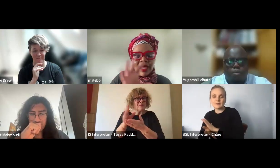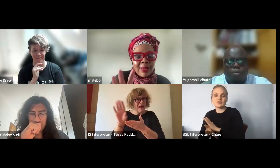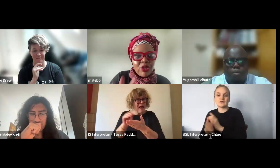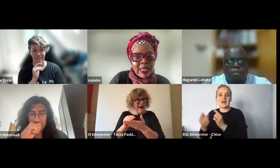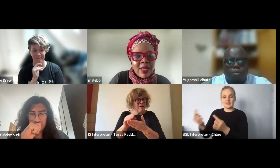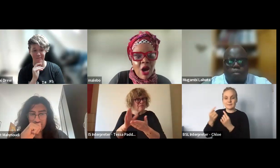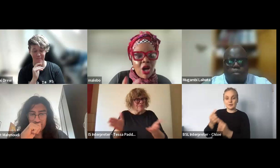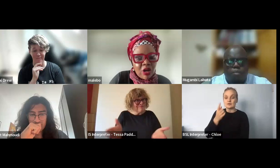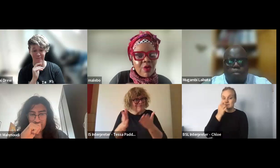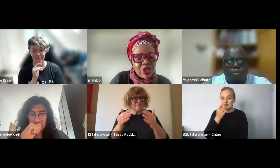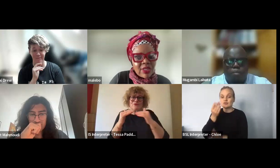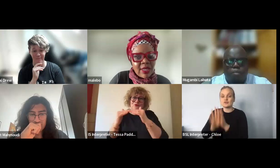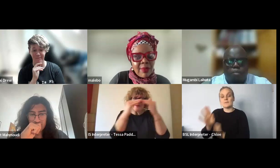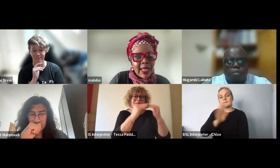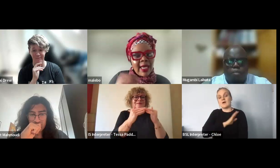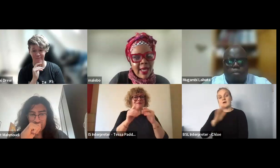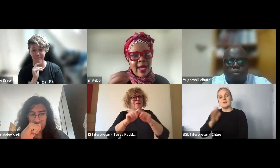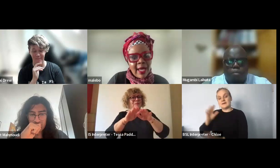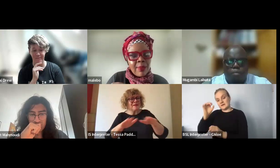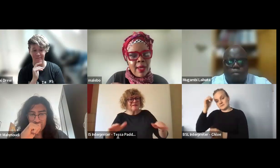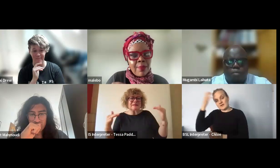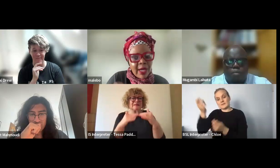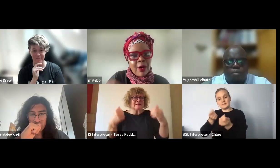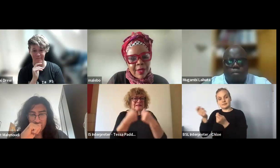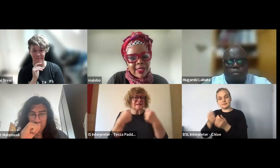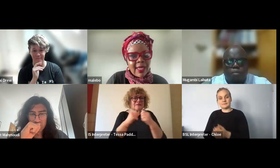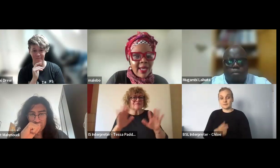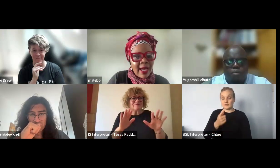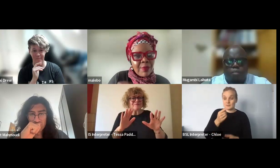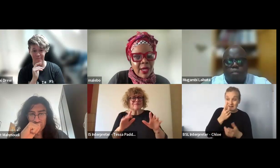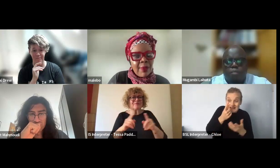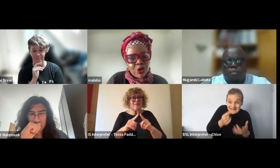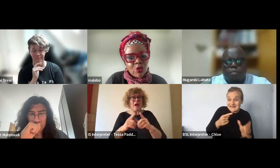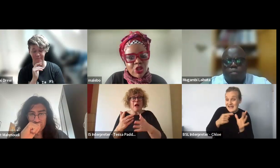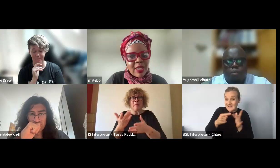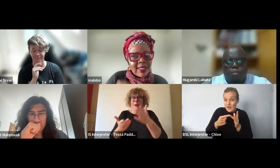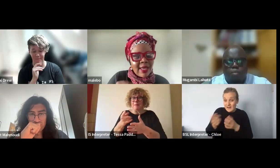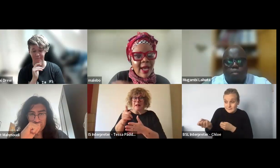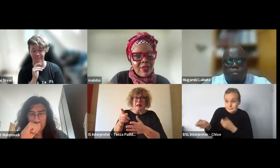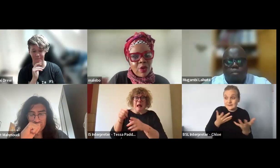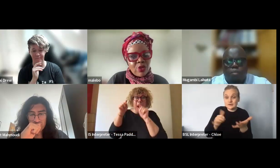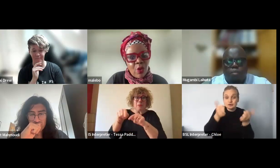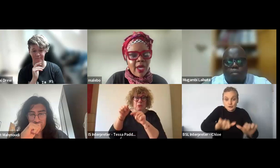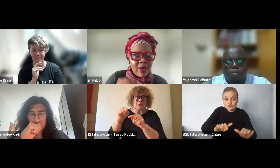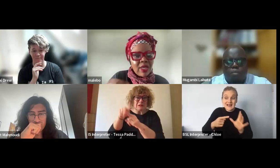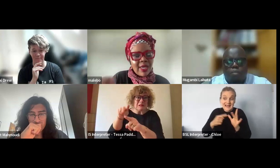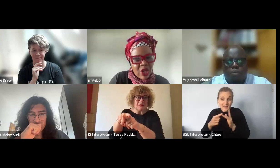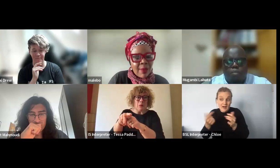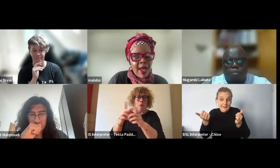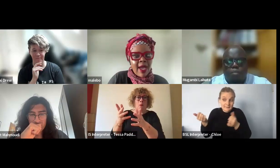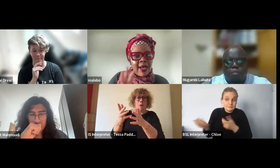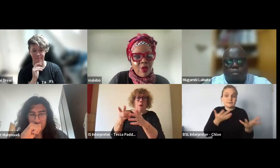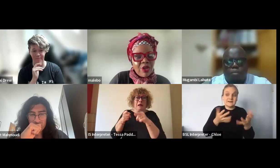but I think it encapsulates a lot of the questions that come in, like, can AI bring about peace? Can AI bring about solution? Is AI the way to go? Can